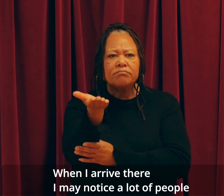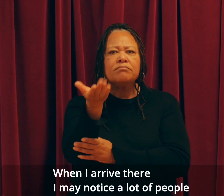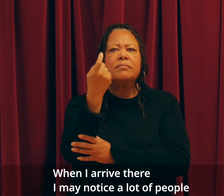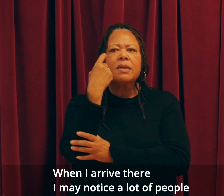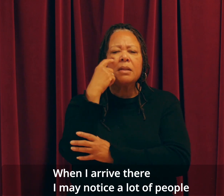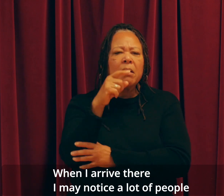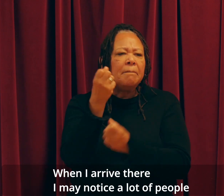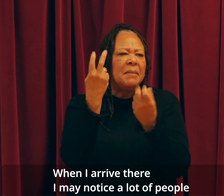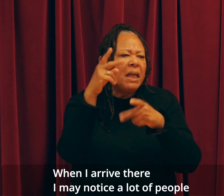lot of people